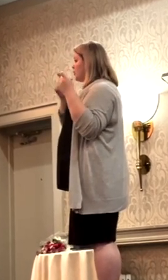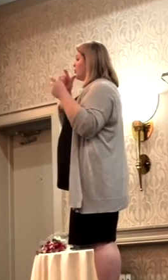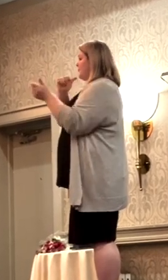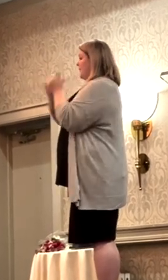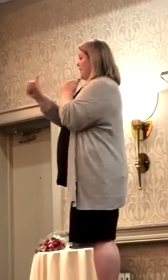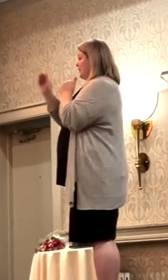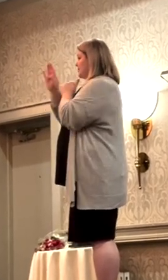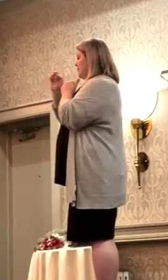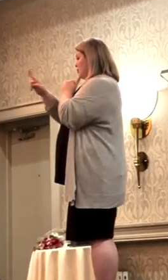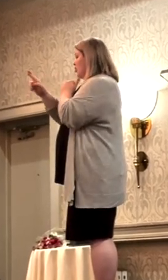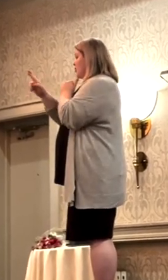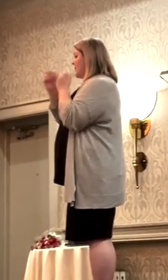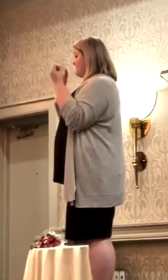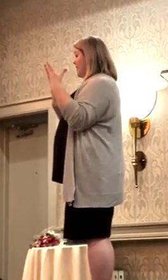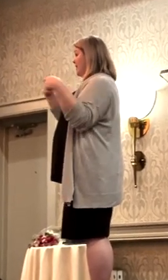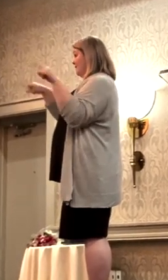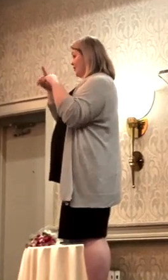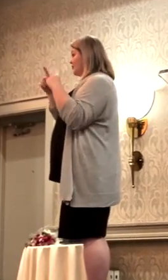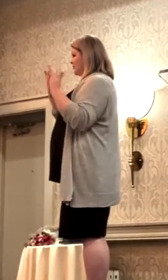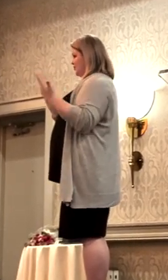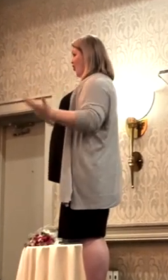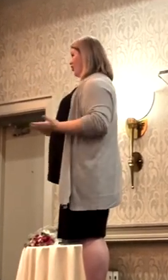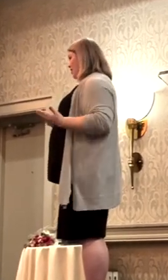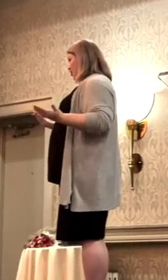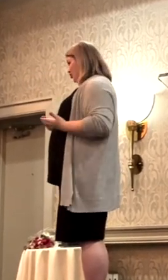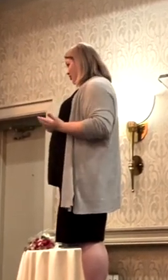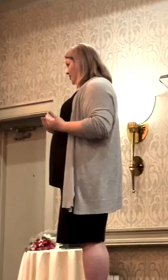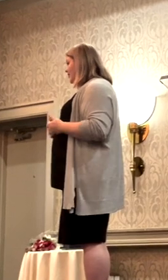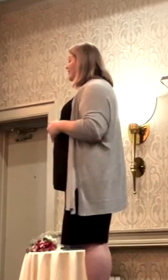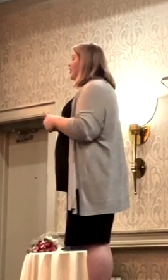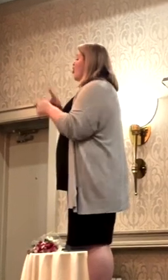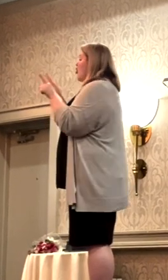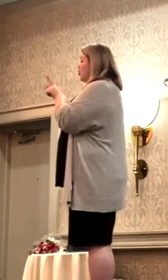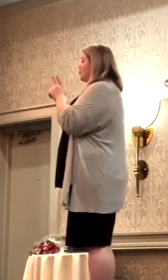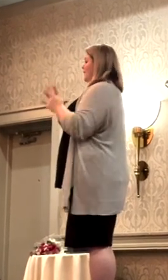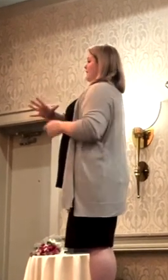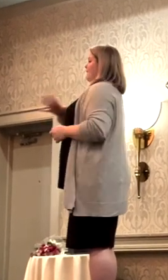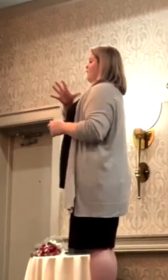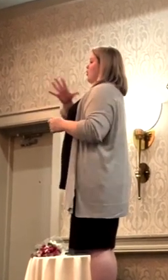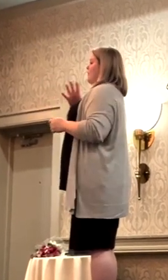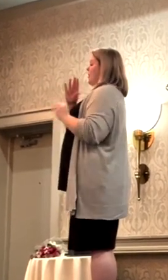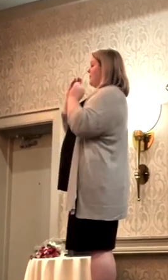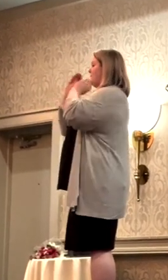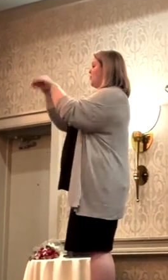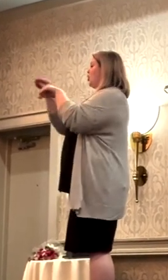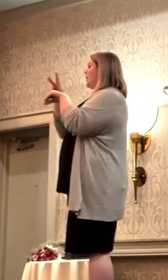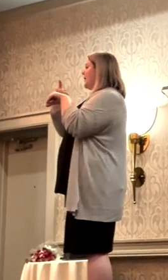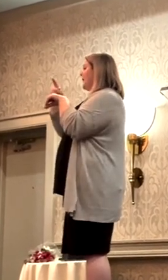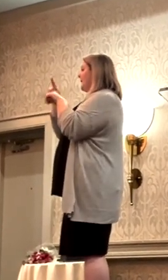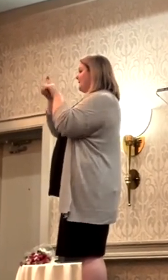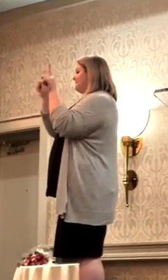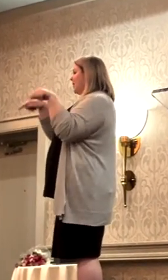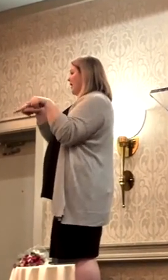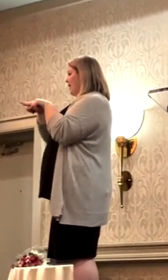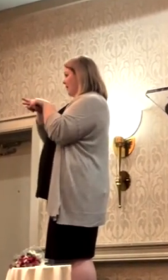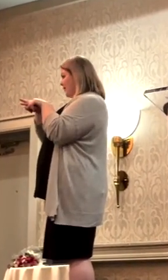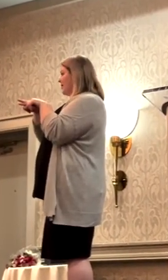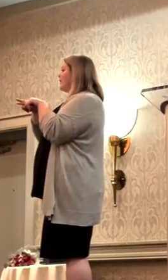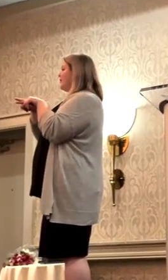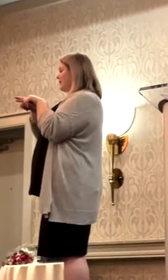also in this room, and formally installed a plaque in their honor in the law school atrium, a location